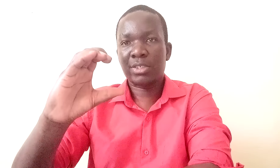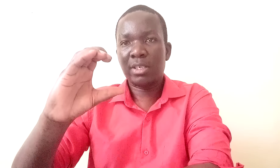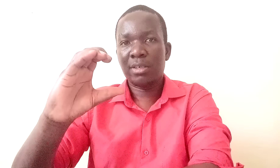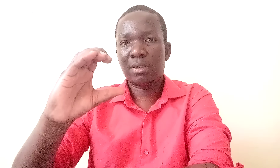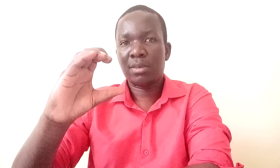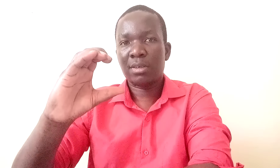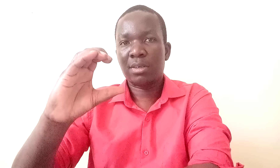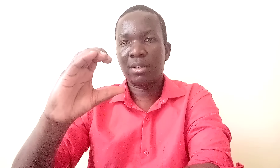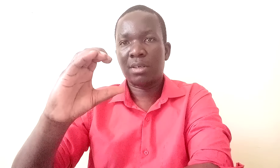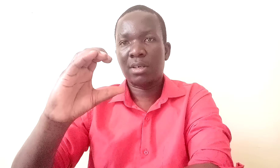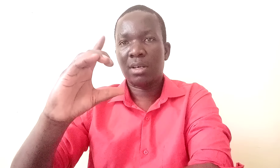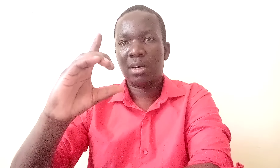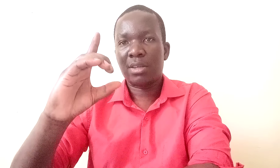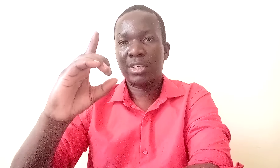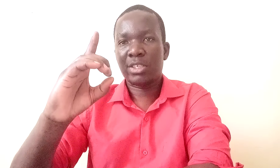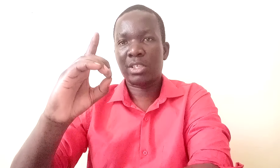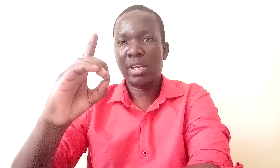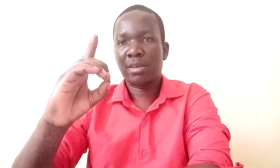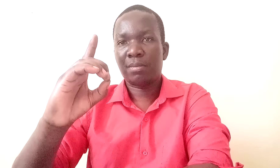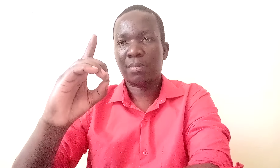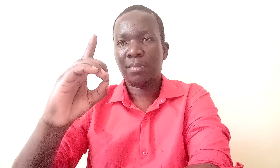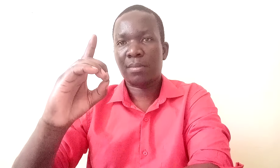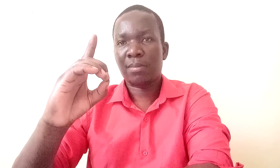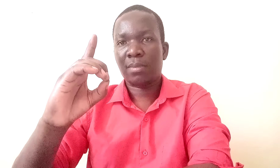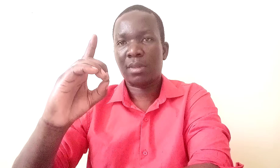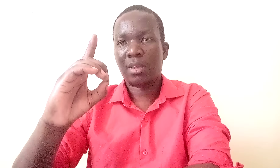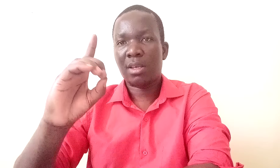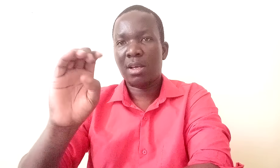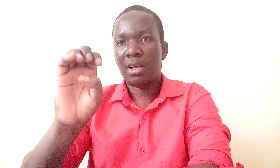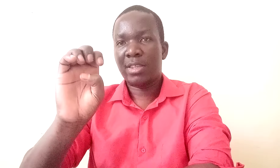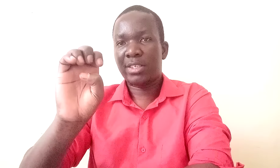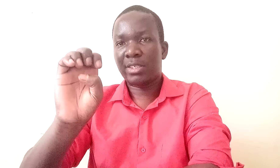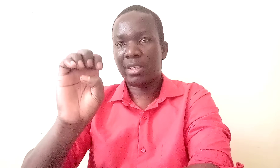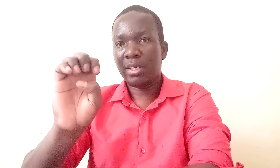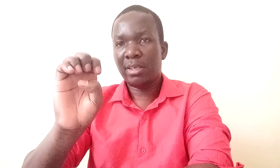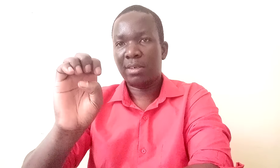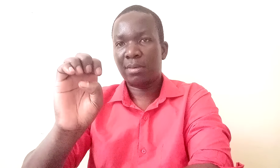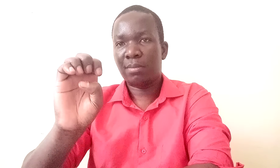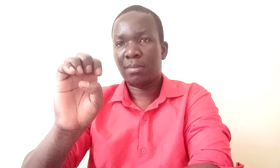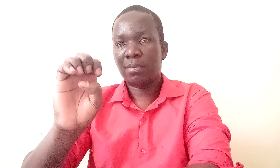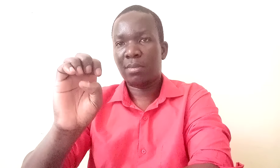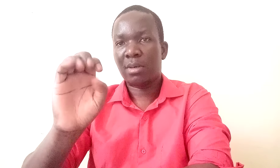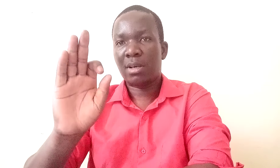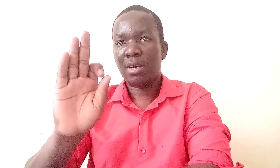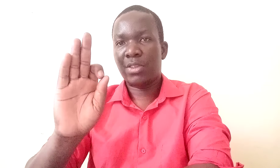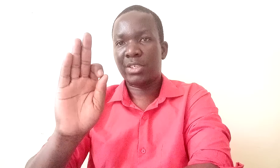C, this is D, this is E, this is